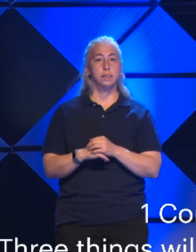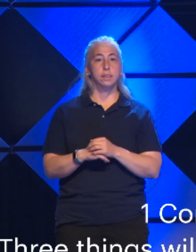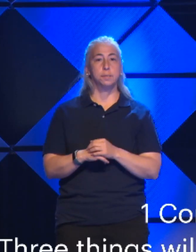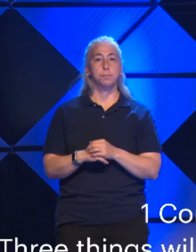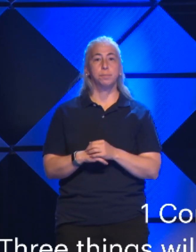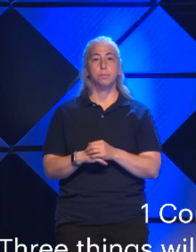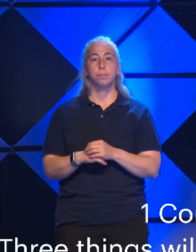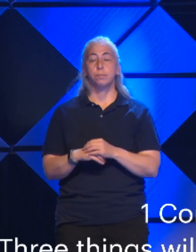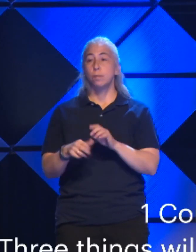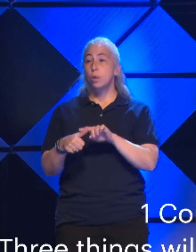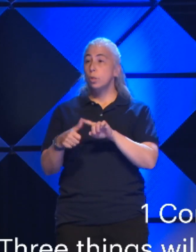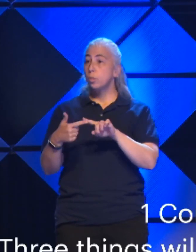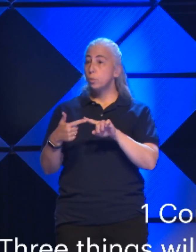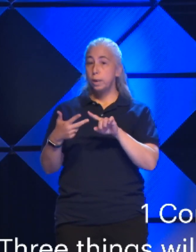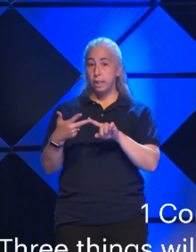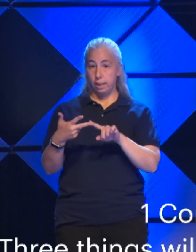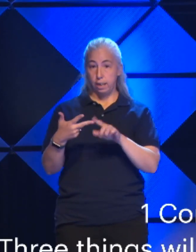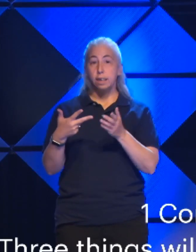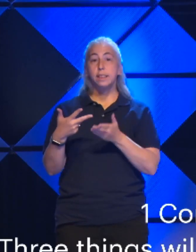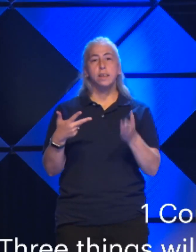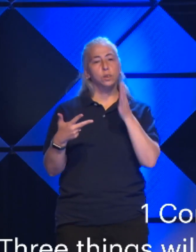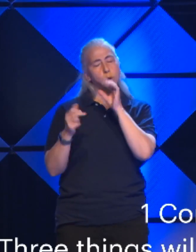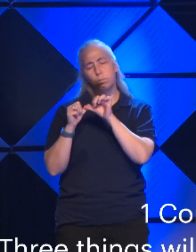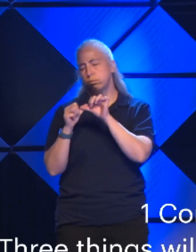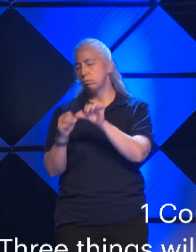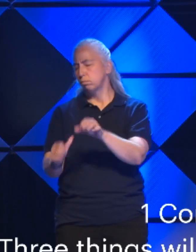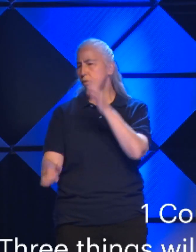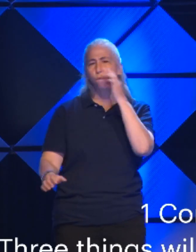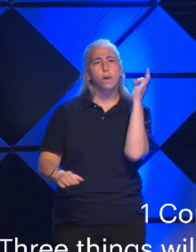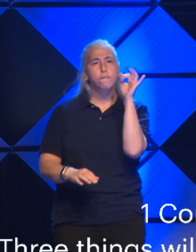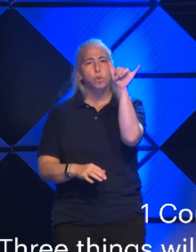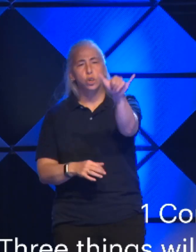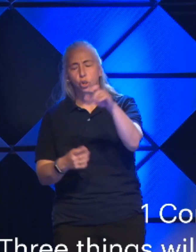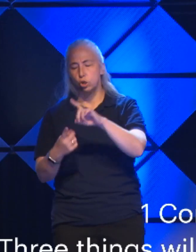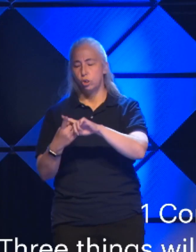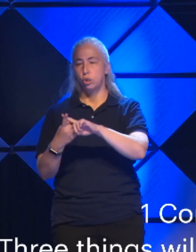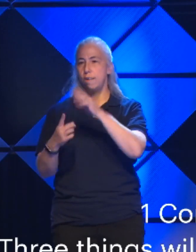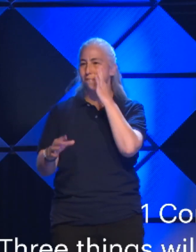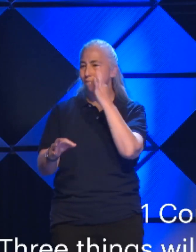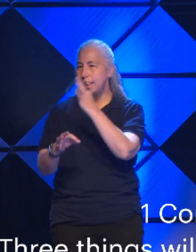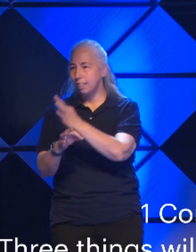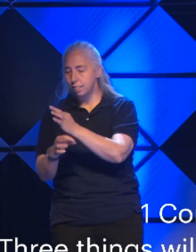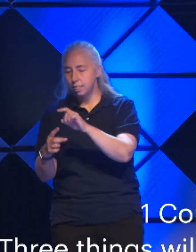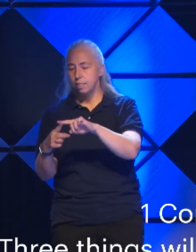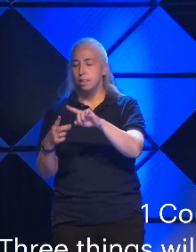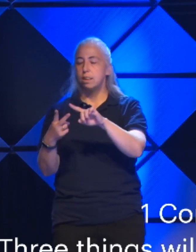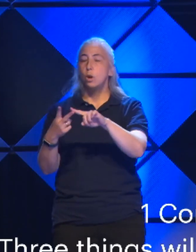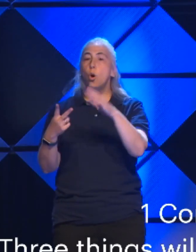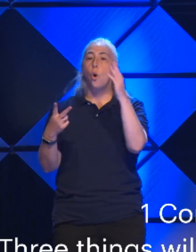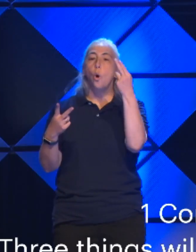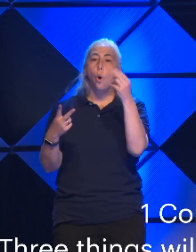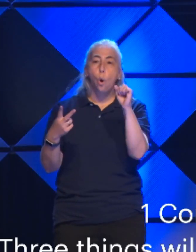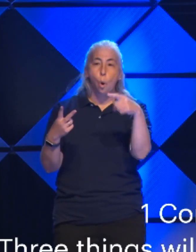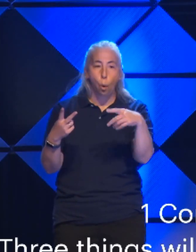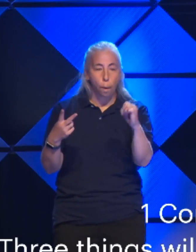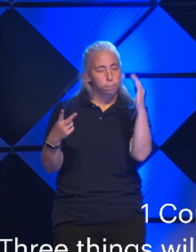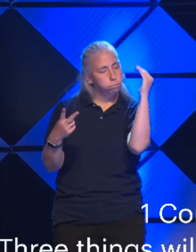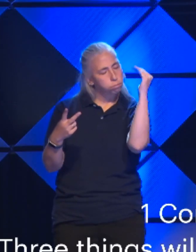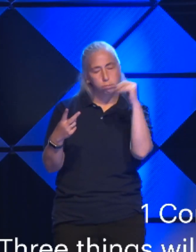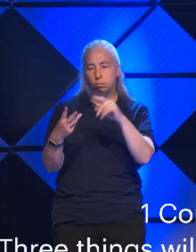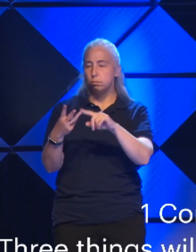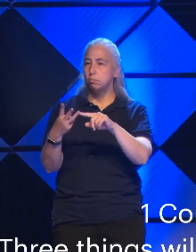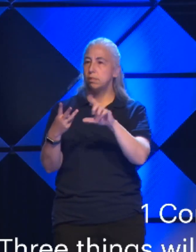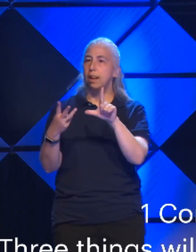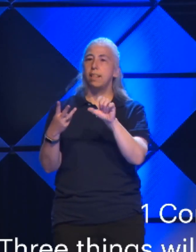these three things will last forever: faith, hope, and love. We have a lot of talk in